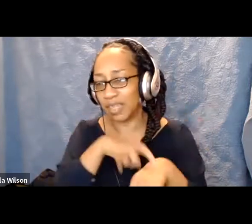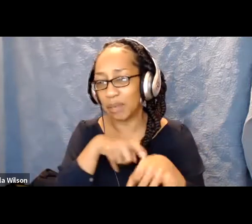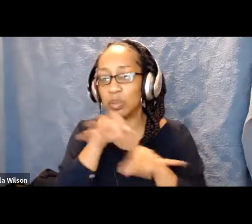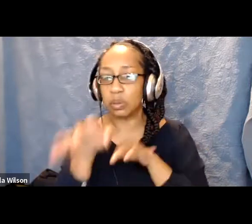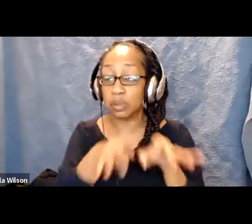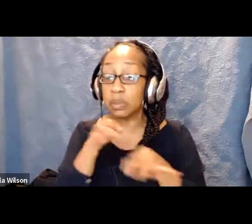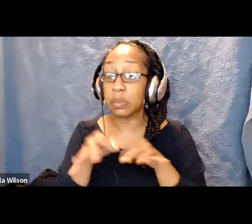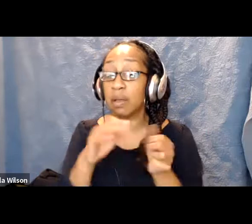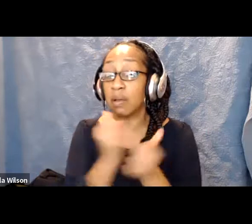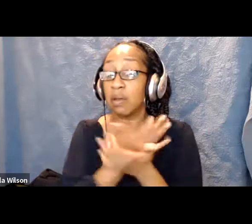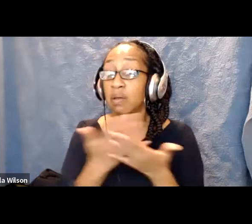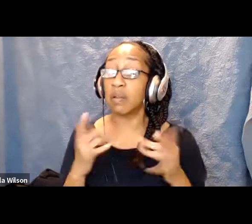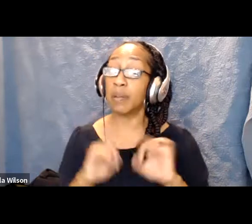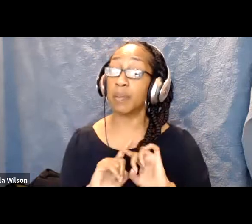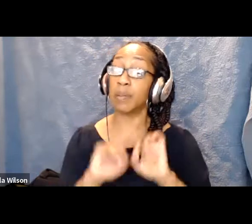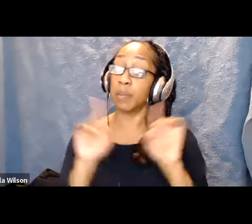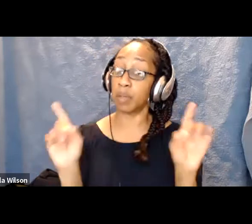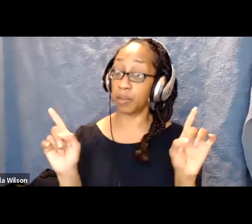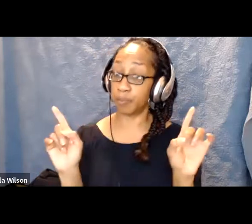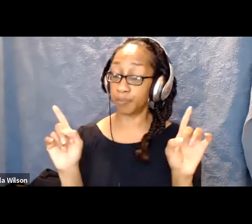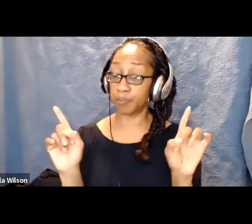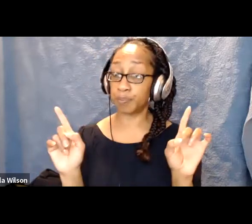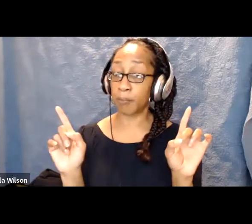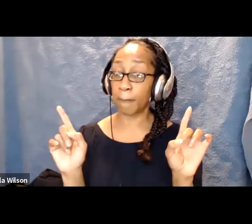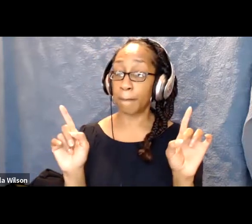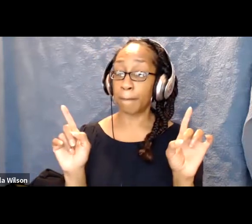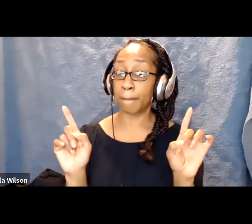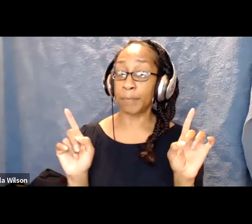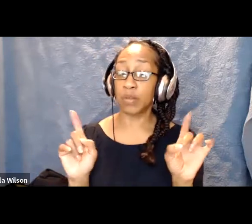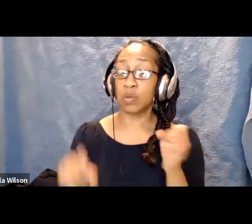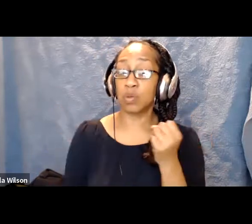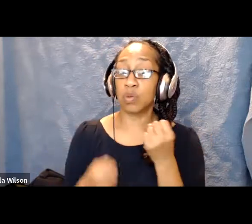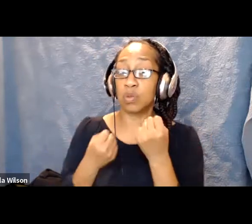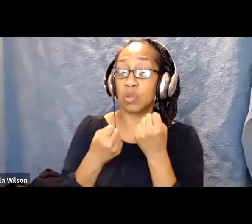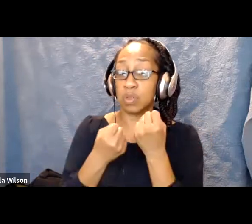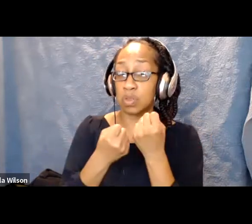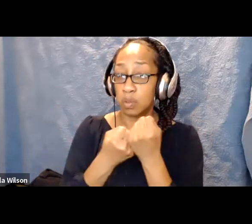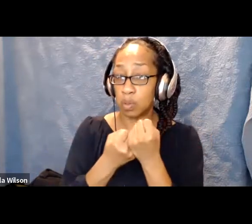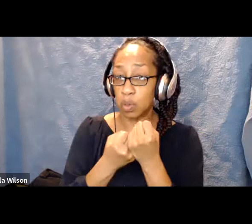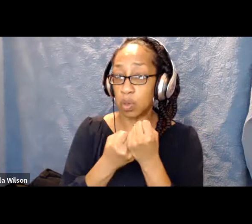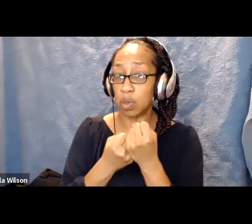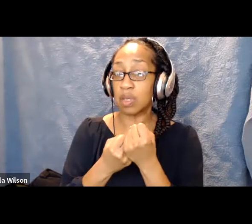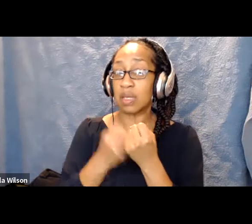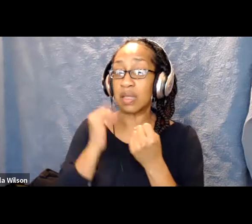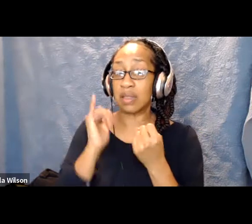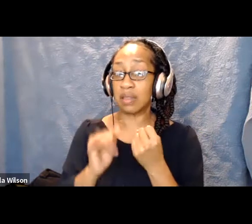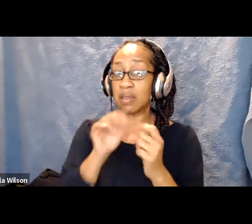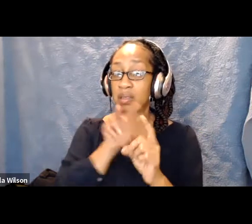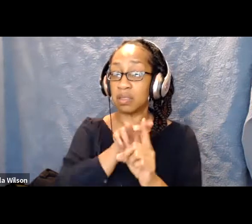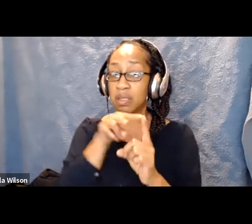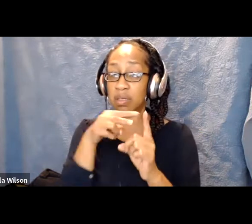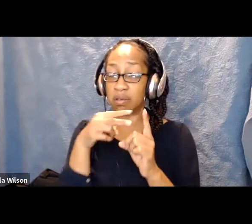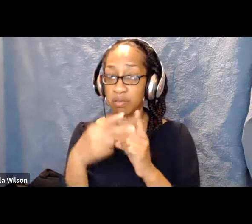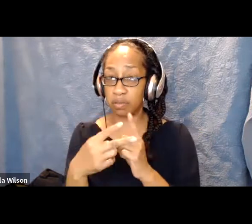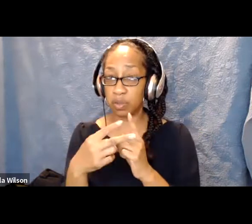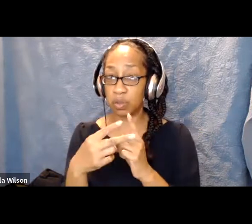But in order to support this more expansive view of the capacity of